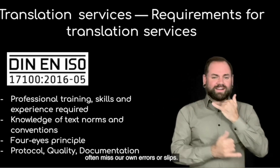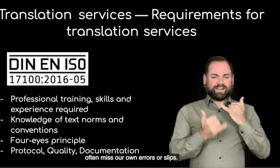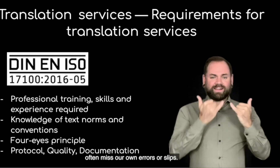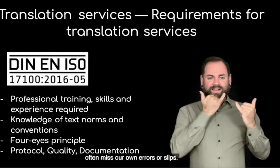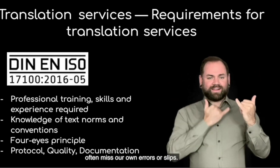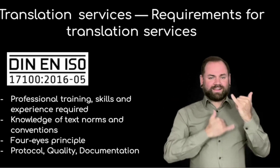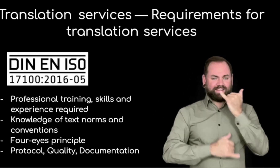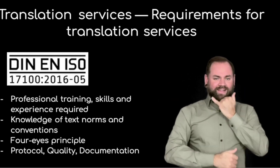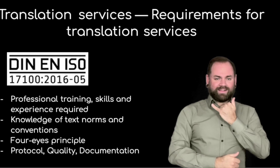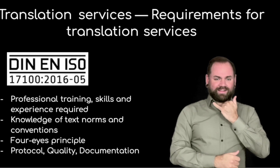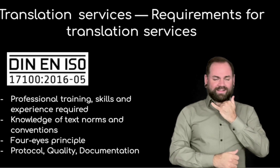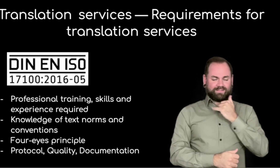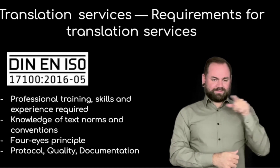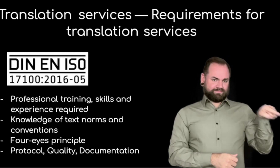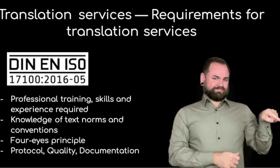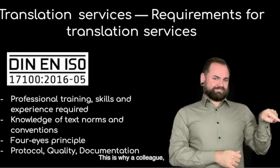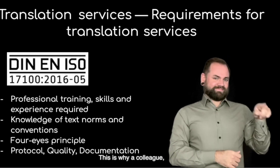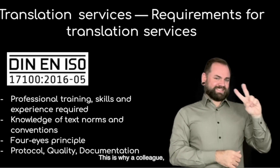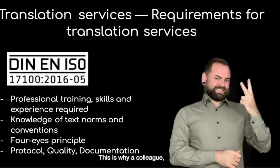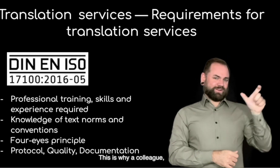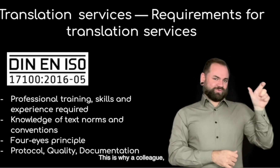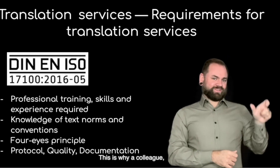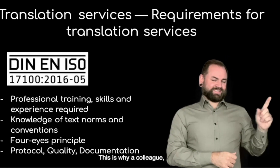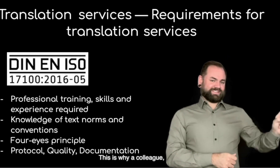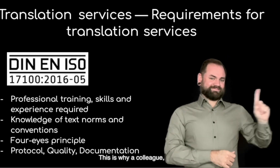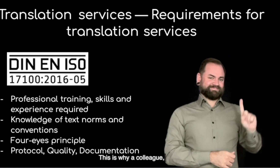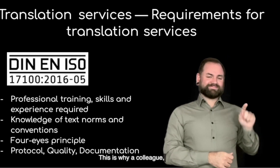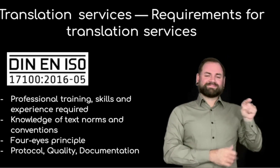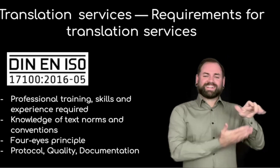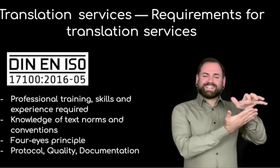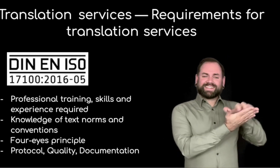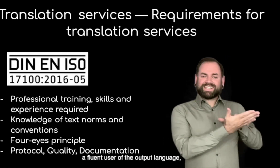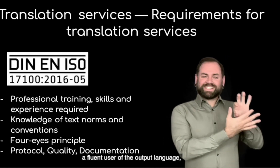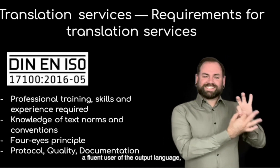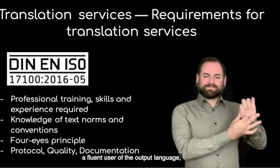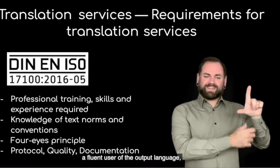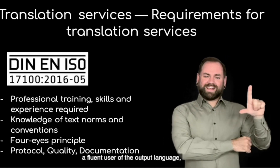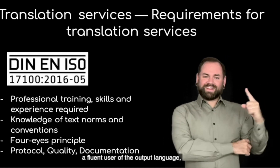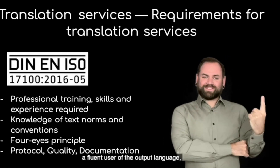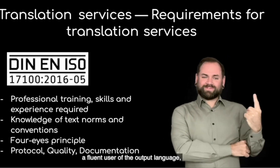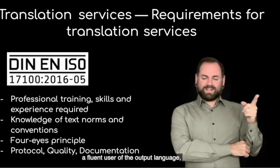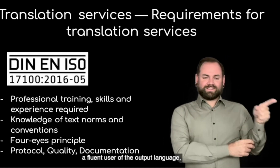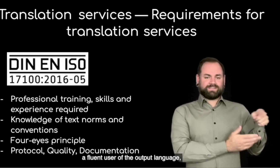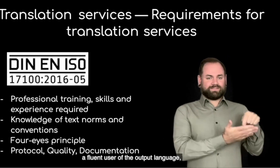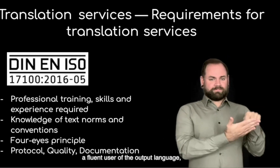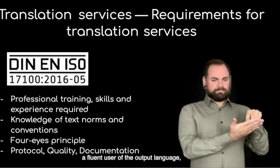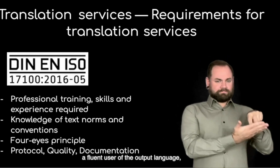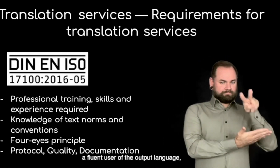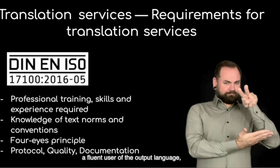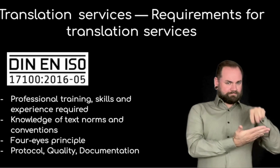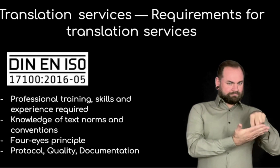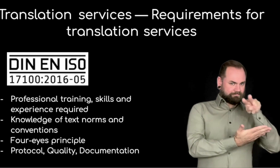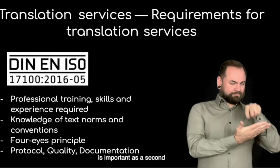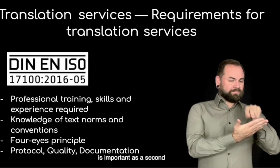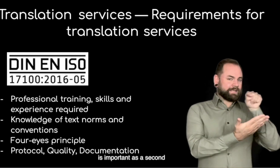This is why a colleague, a fluent user of the output language, is important as a second pair of eyes. They catch